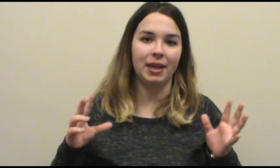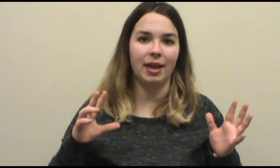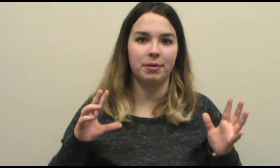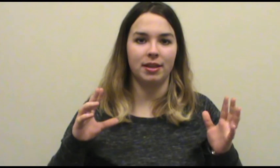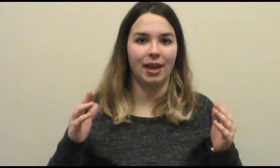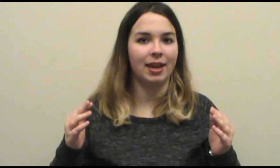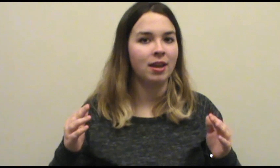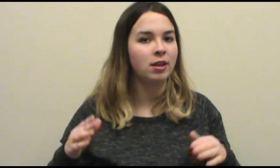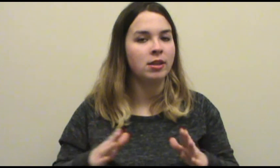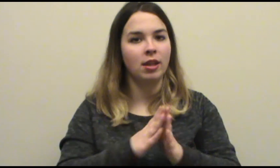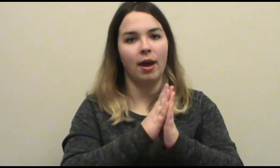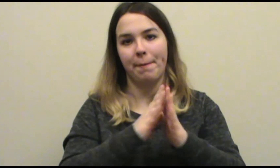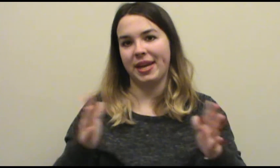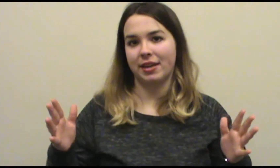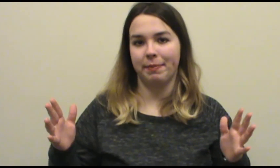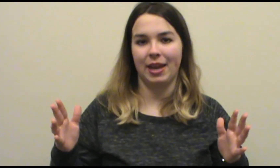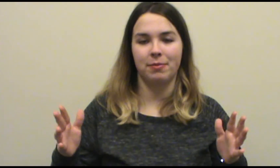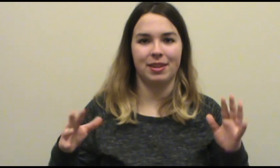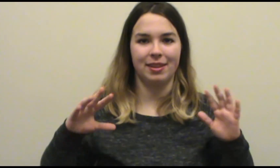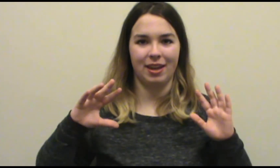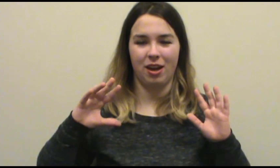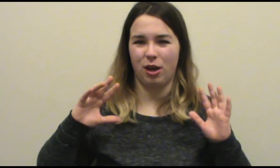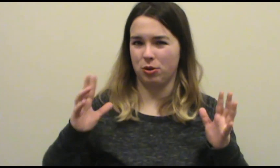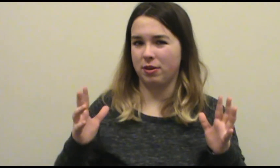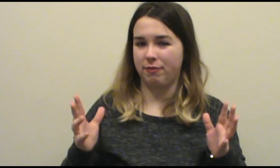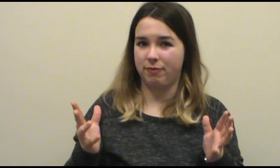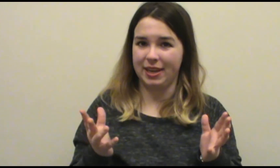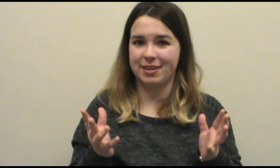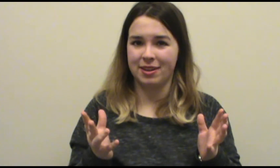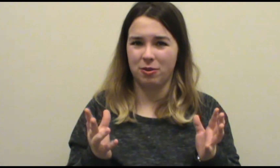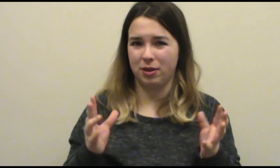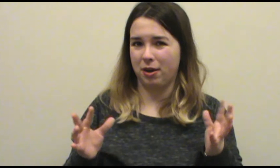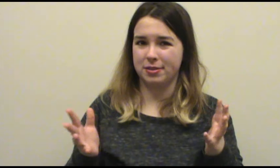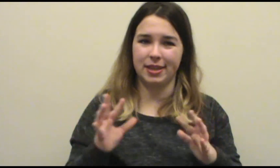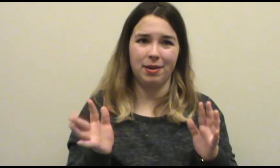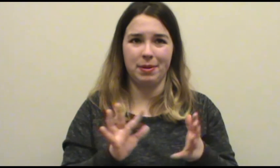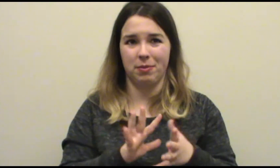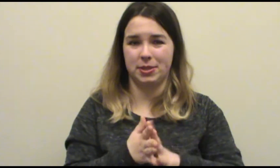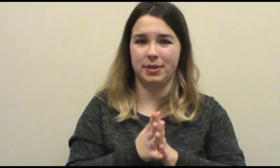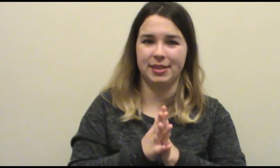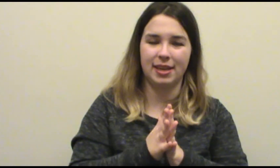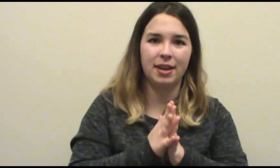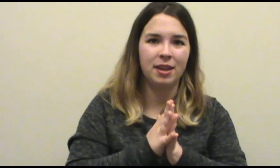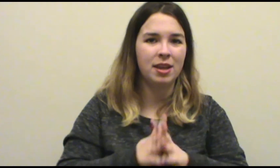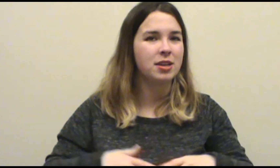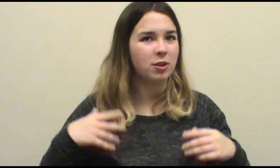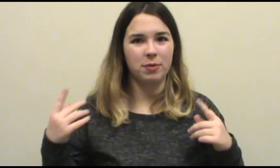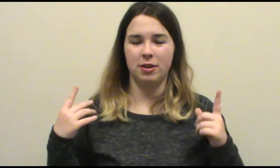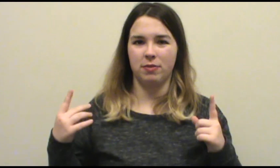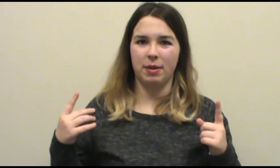able to make a command within 100 feet or yards. I can't remember which one he said. So I want to know if that